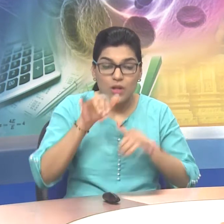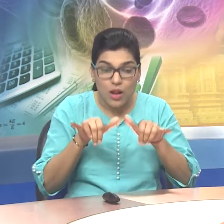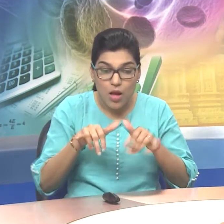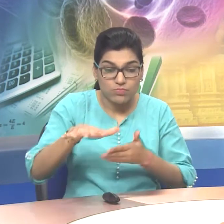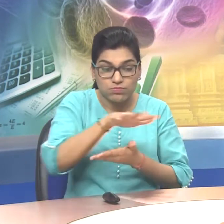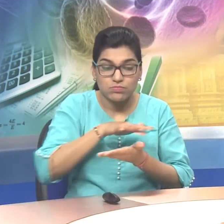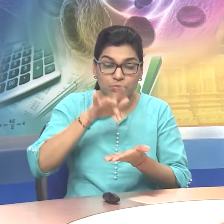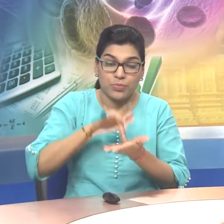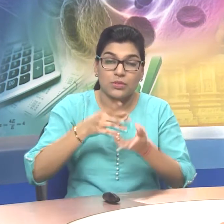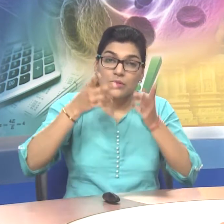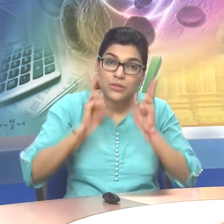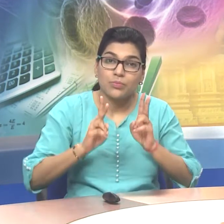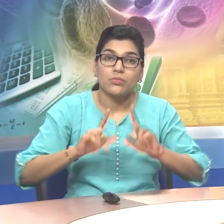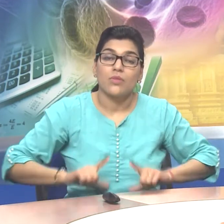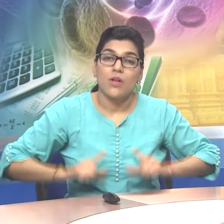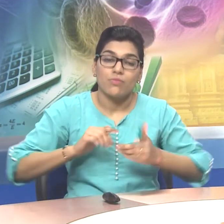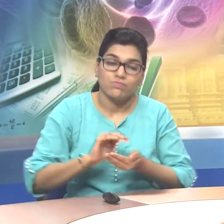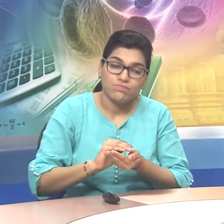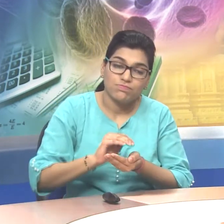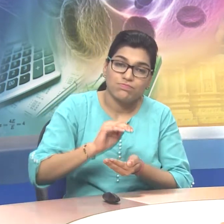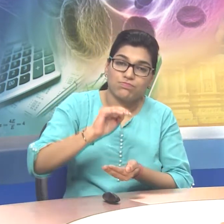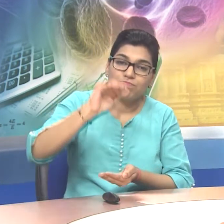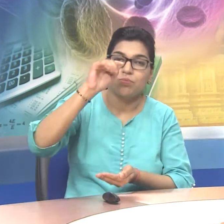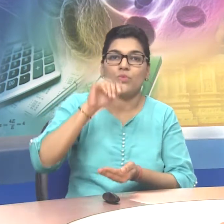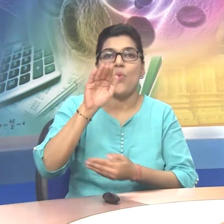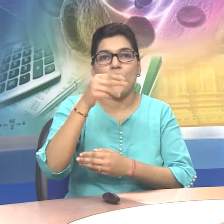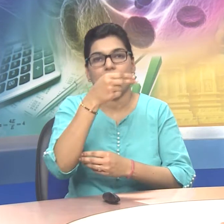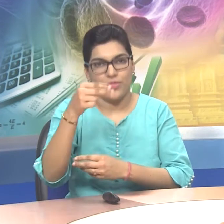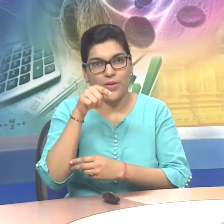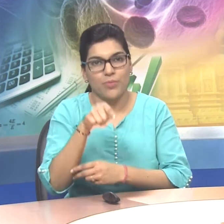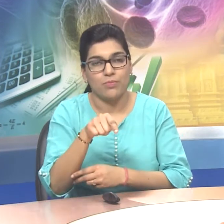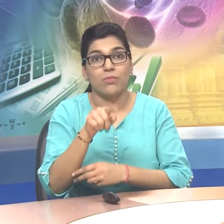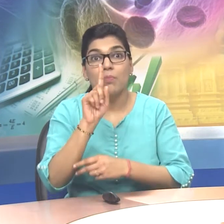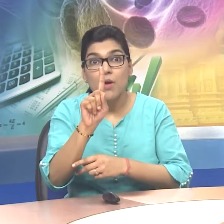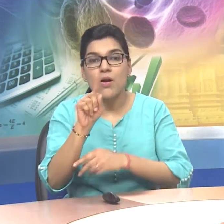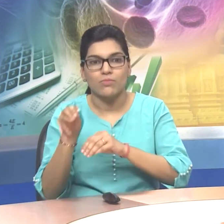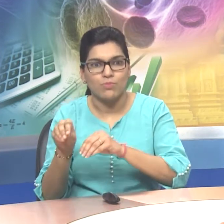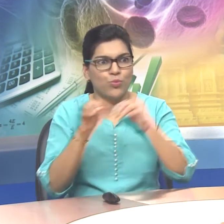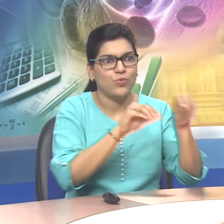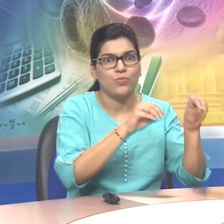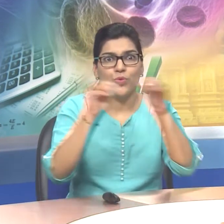human society made up different cities and culture.